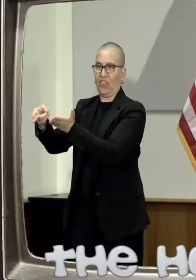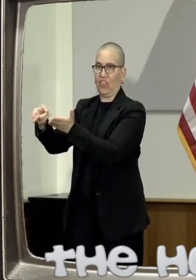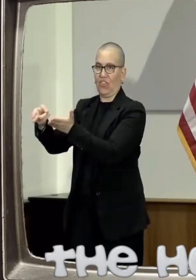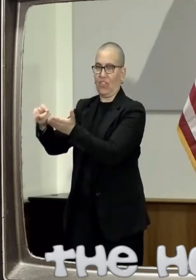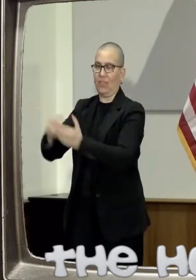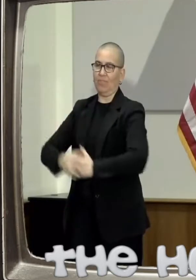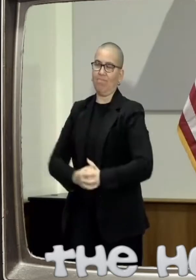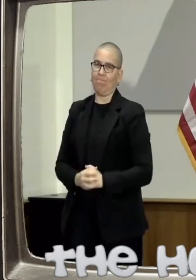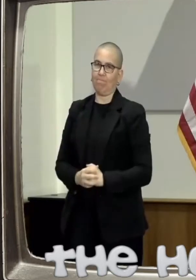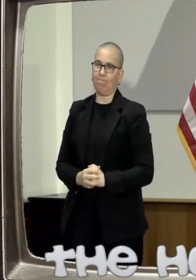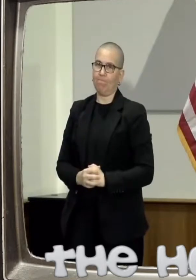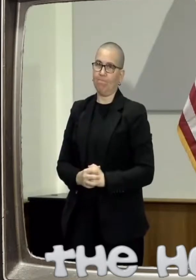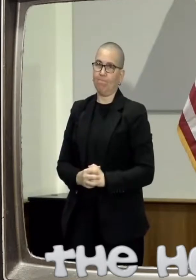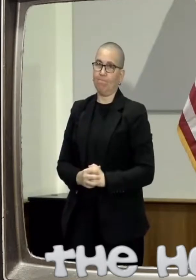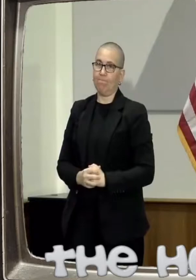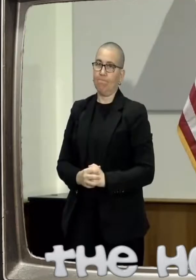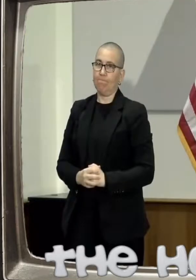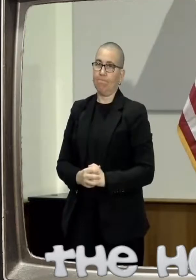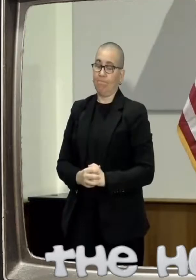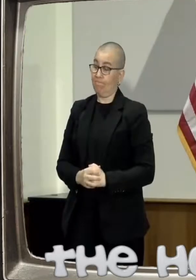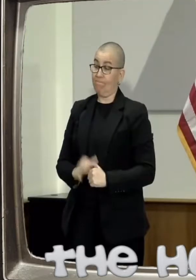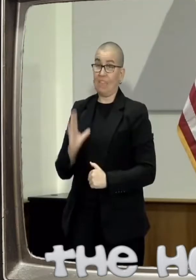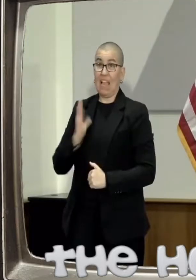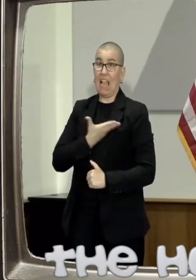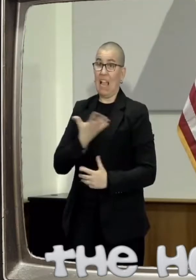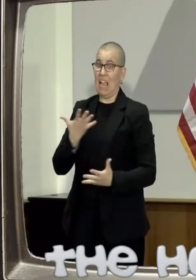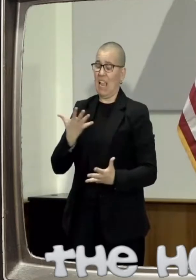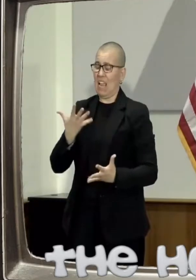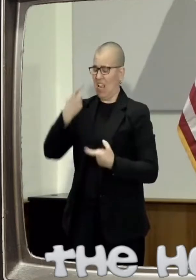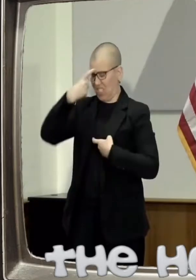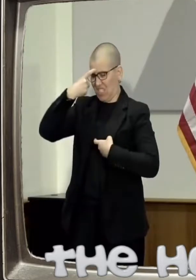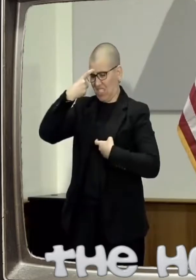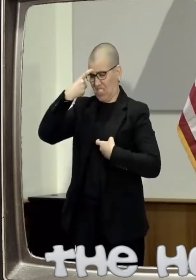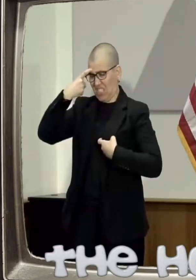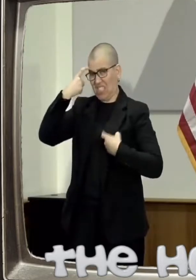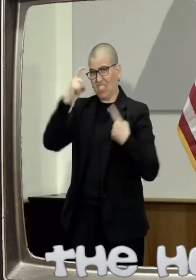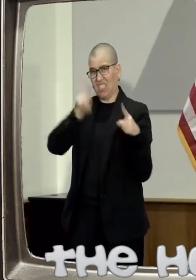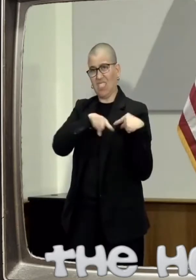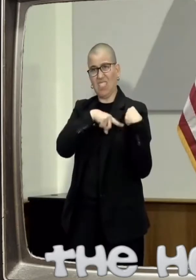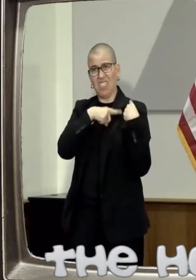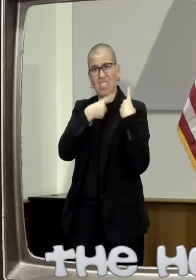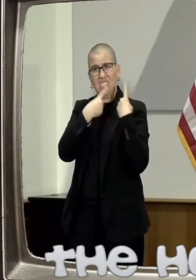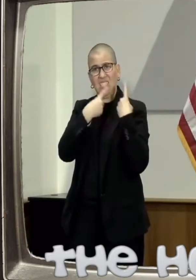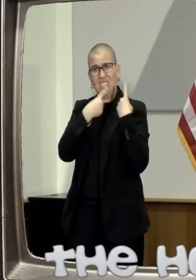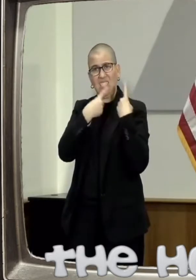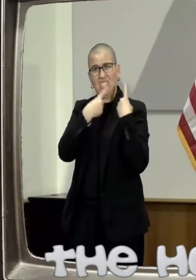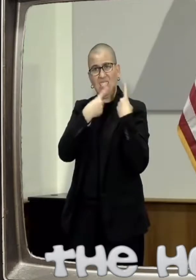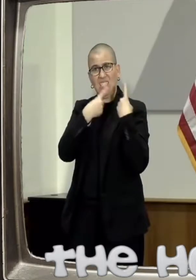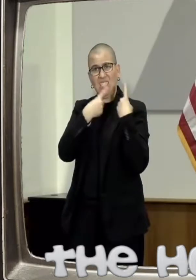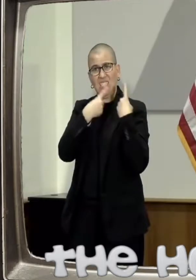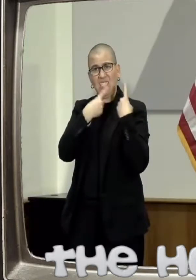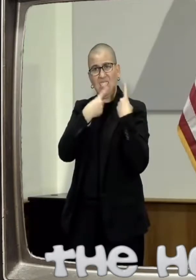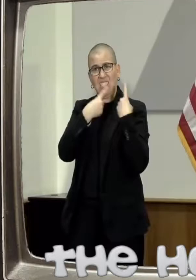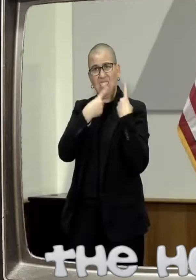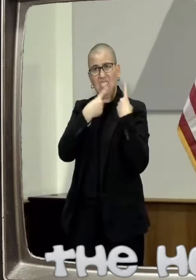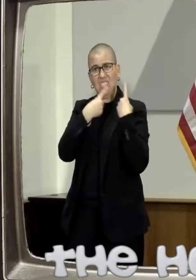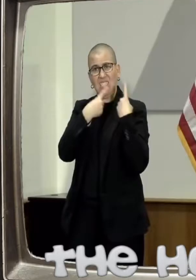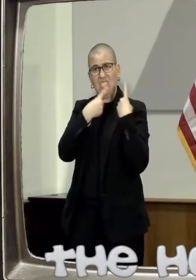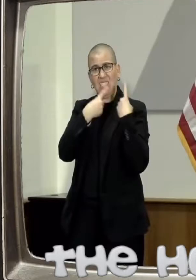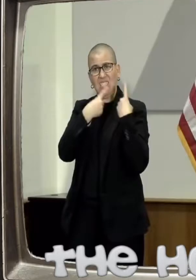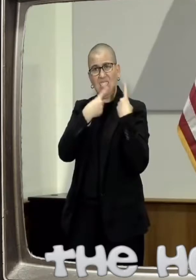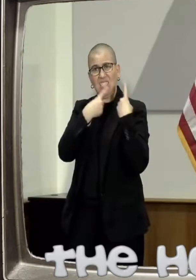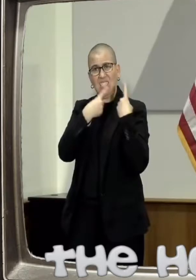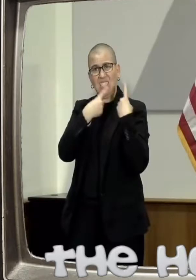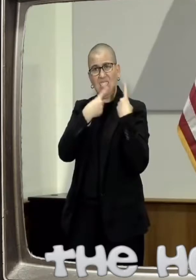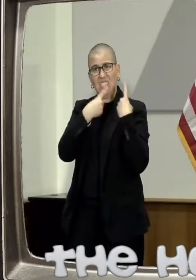a barrage of trauma, all culminating with this trial and then the verdict. There's been that barrage of trauma